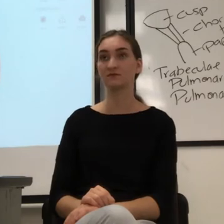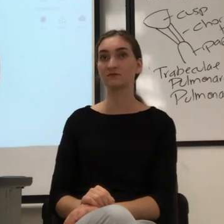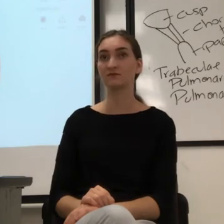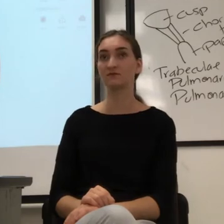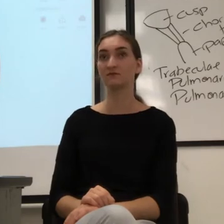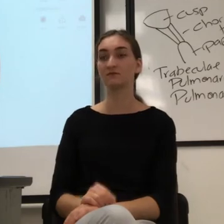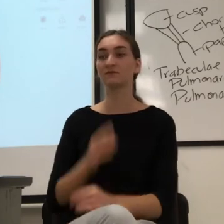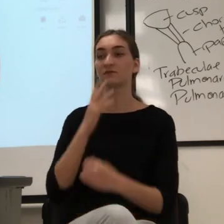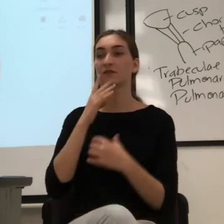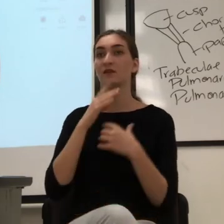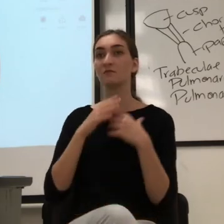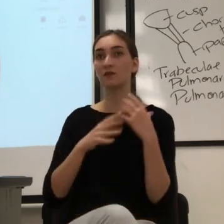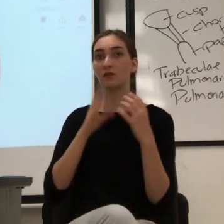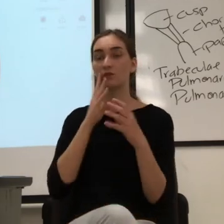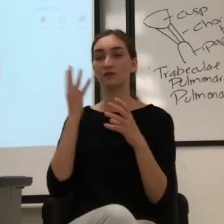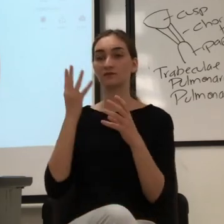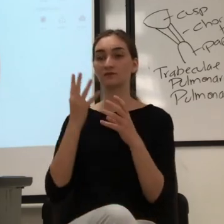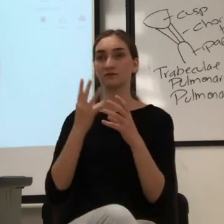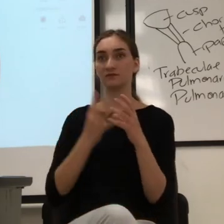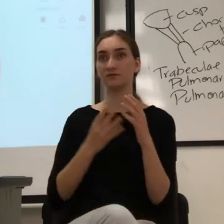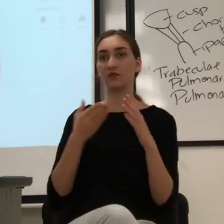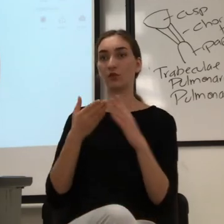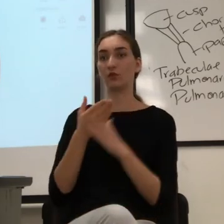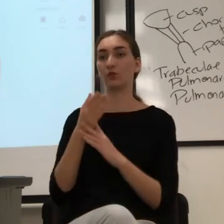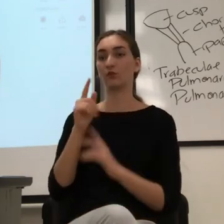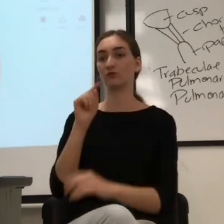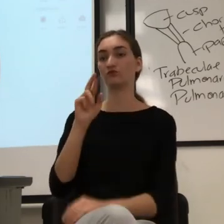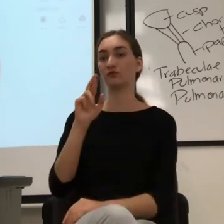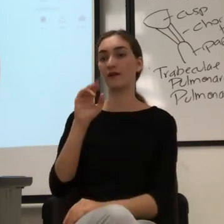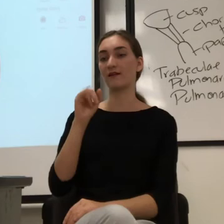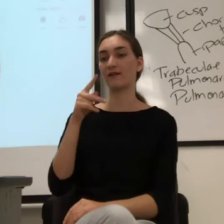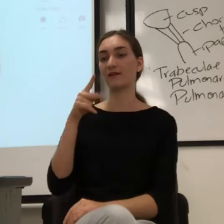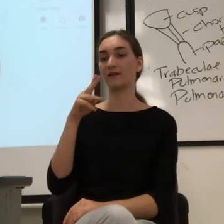Blood will flow in through the tricuspid.